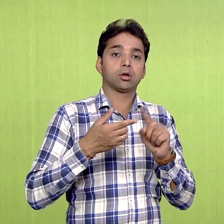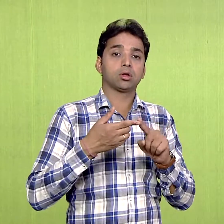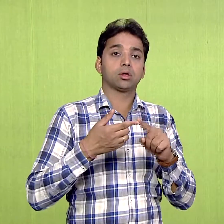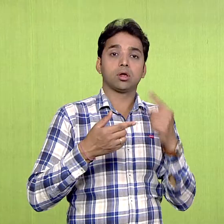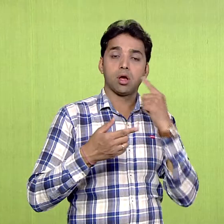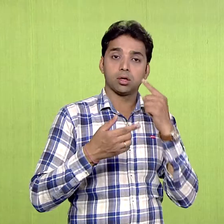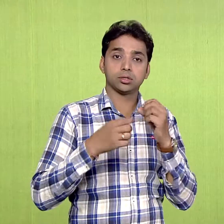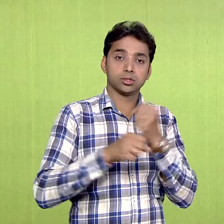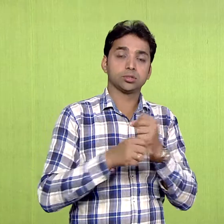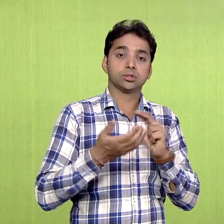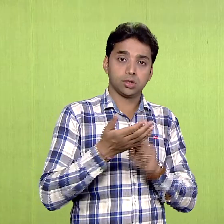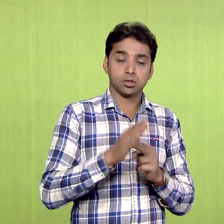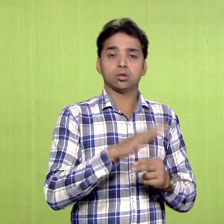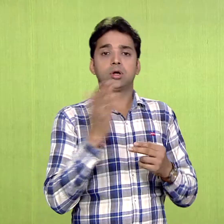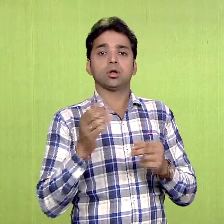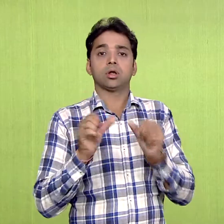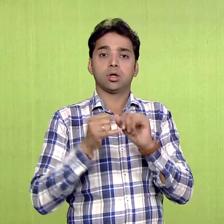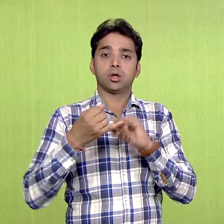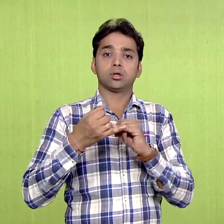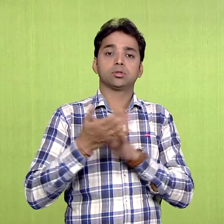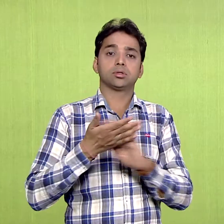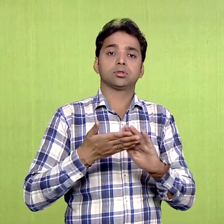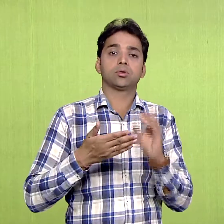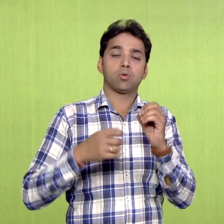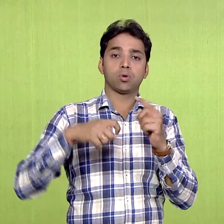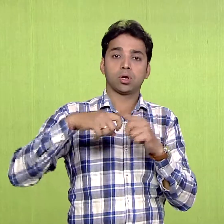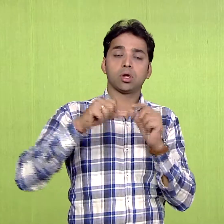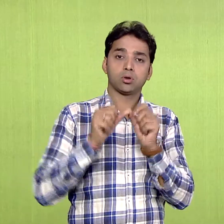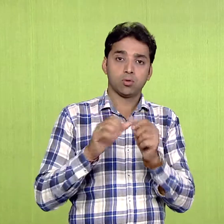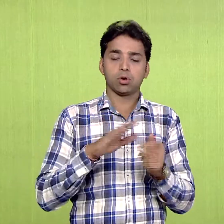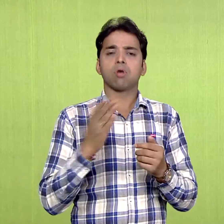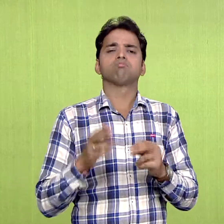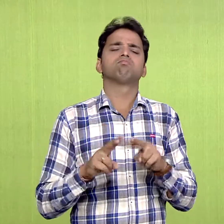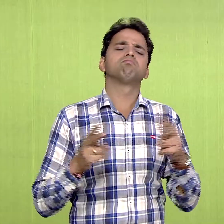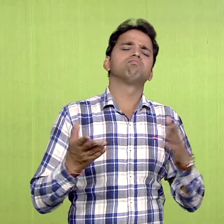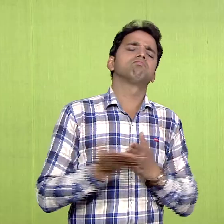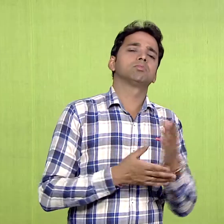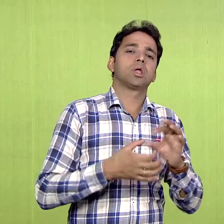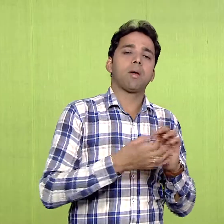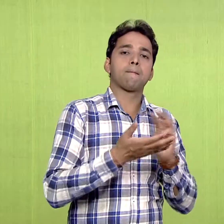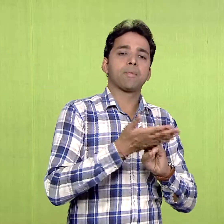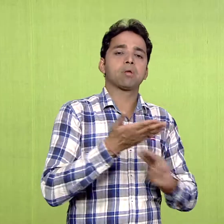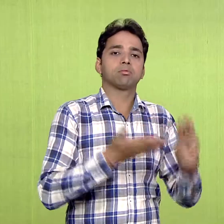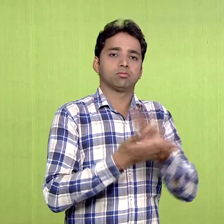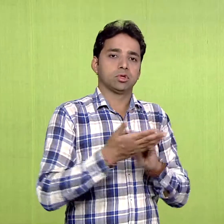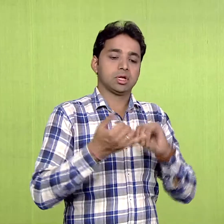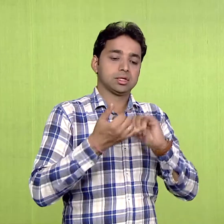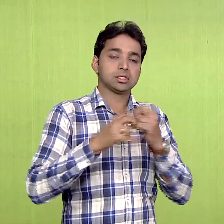of Ashoka, many monolithic stone pillars were erected on